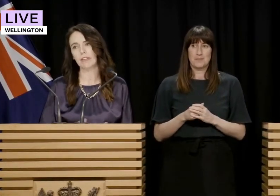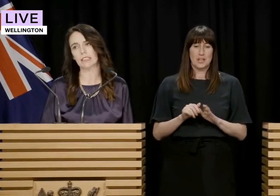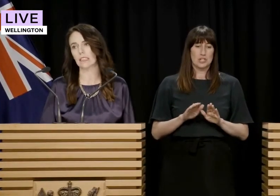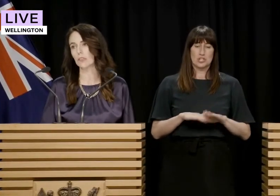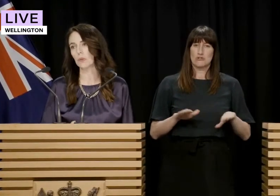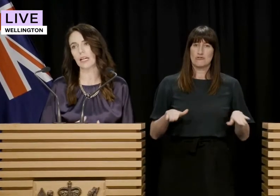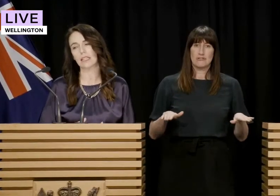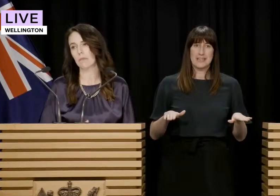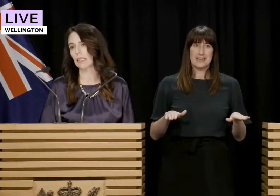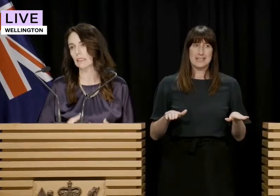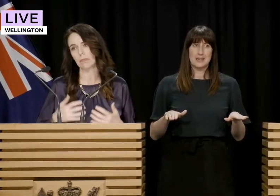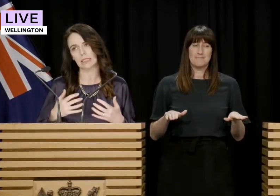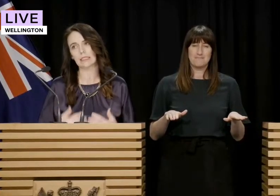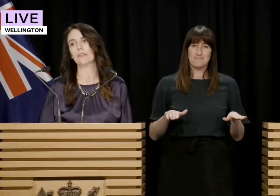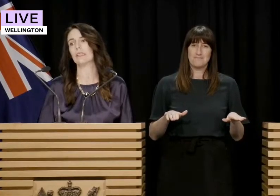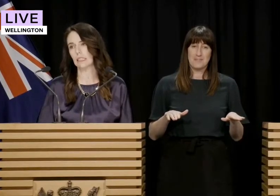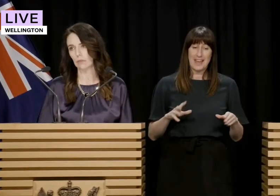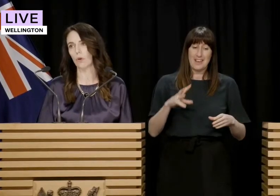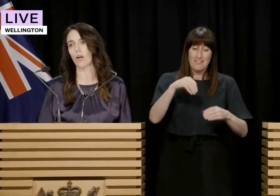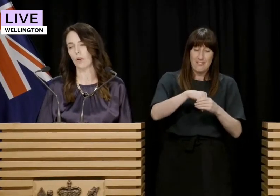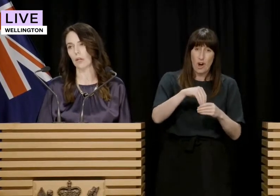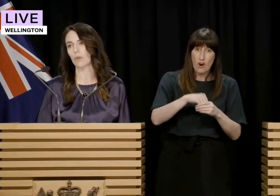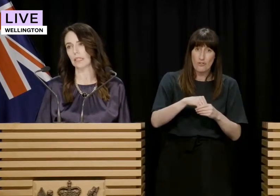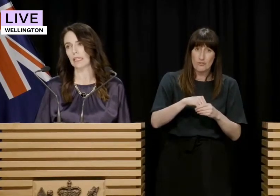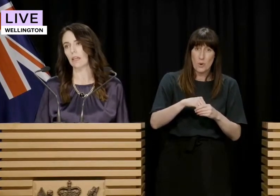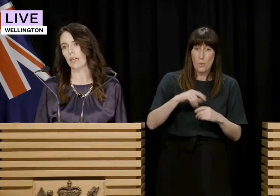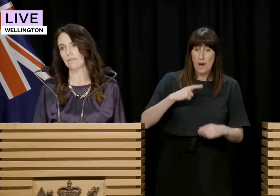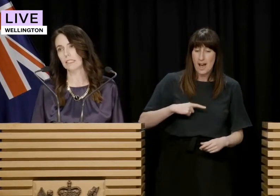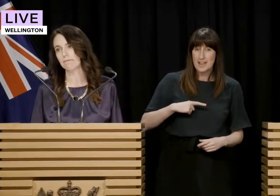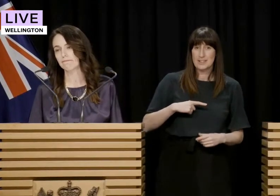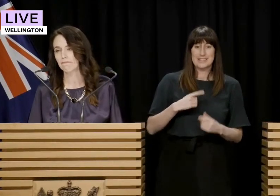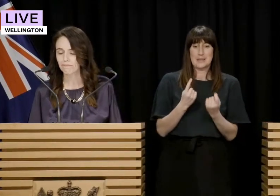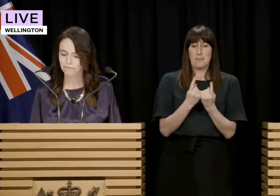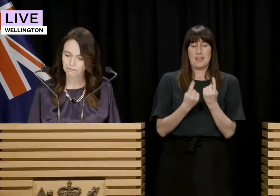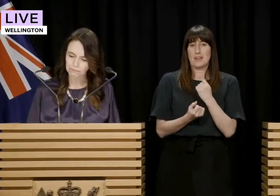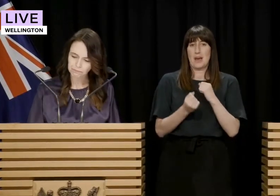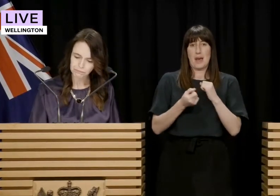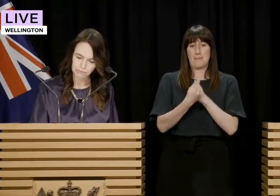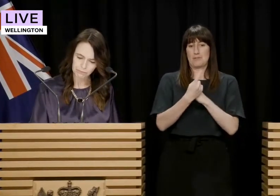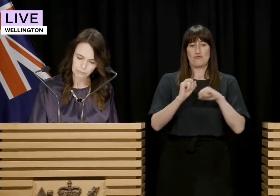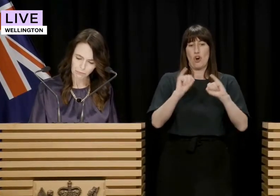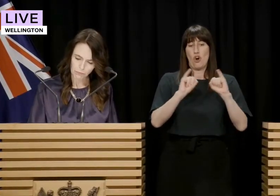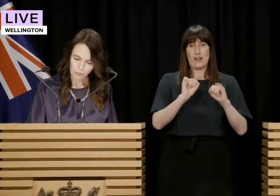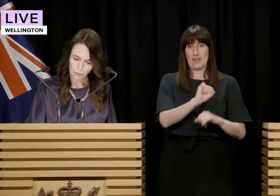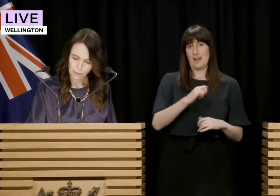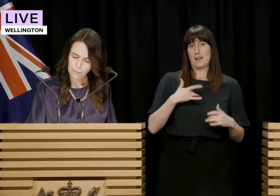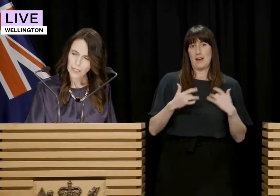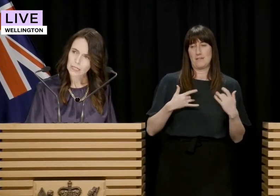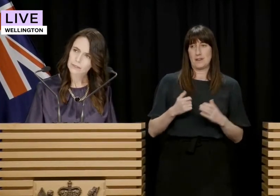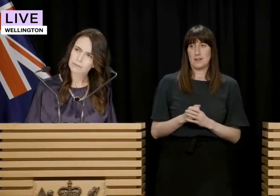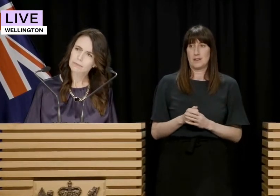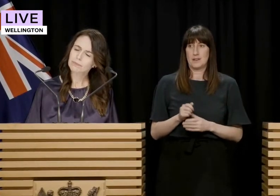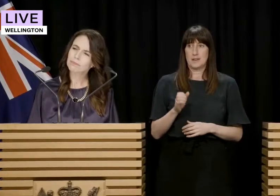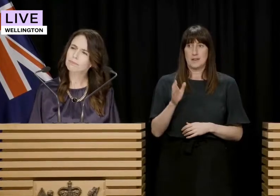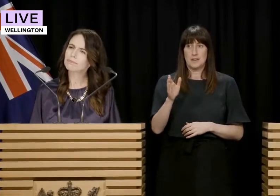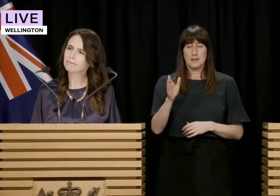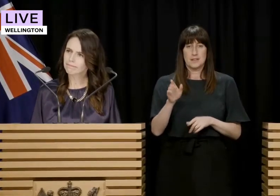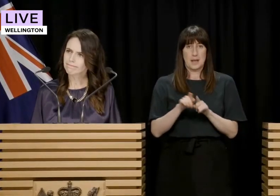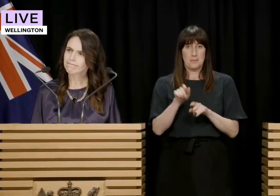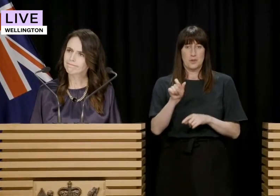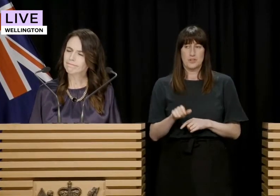of offences without there being something seriously wrong going on in their lives. Suggest to you, though, that I guess what is going on in